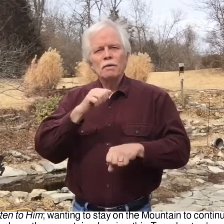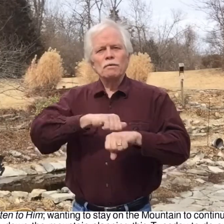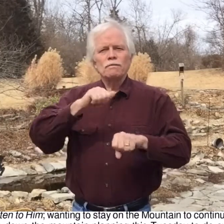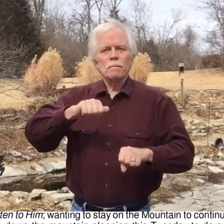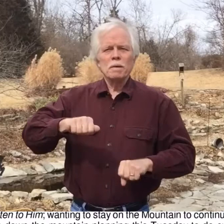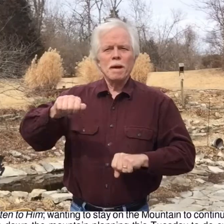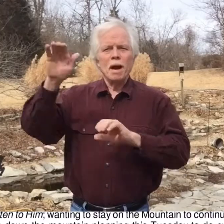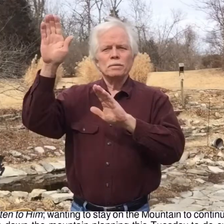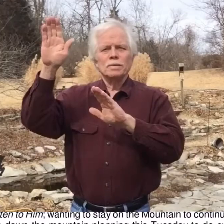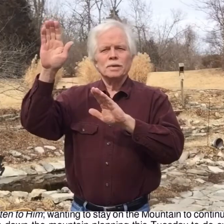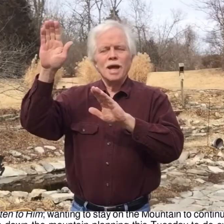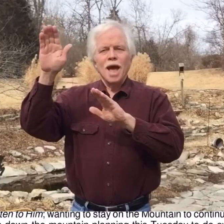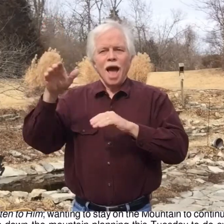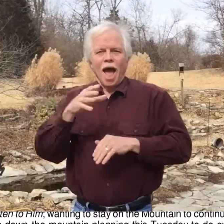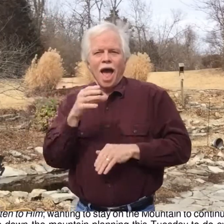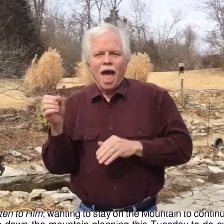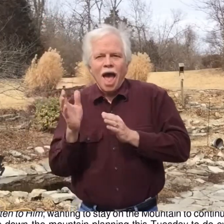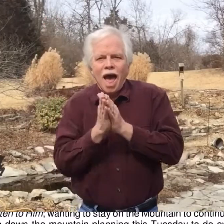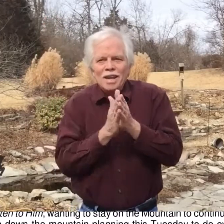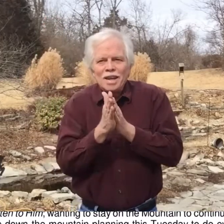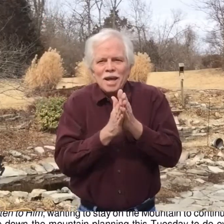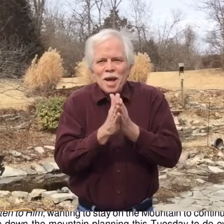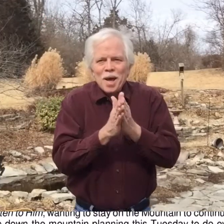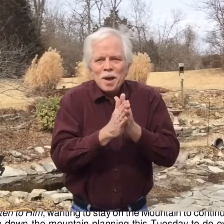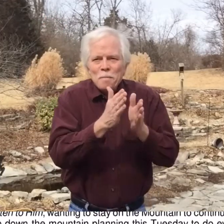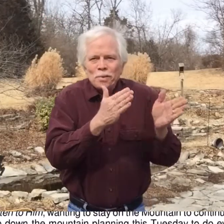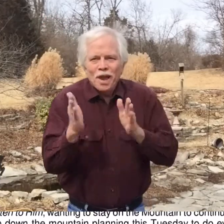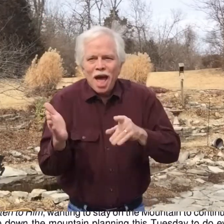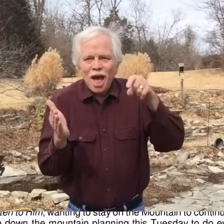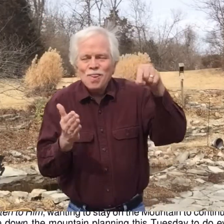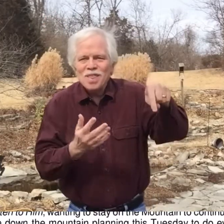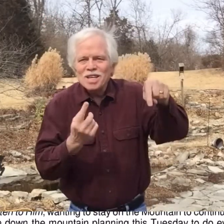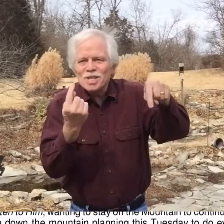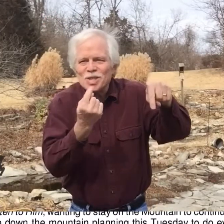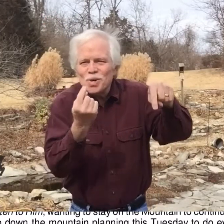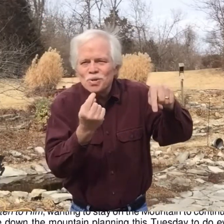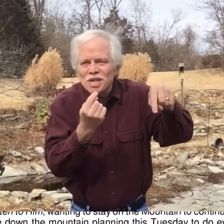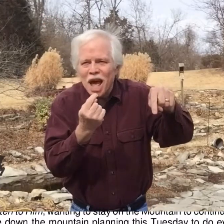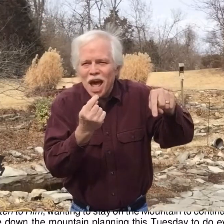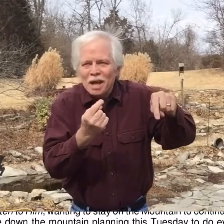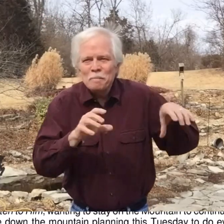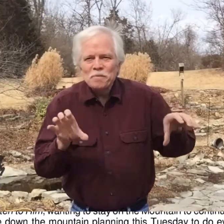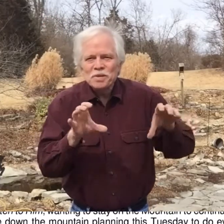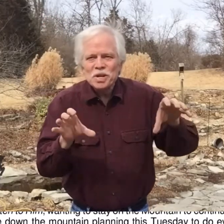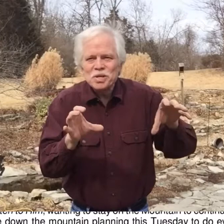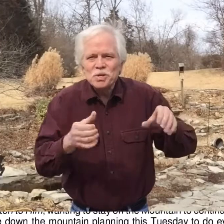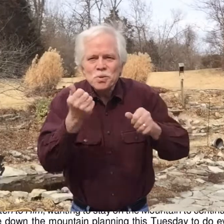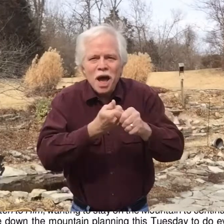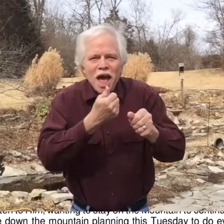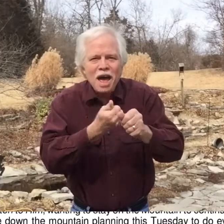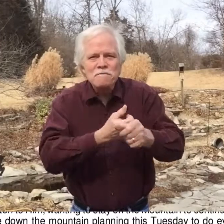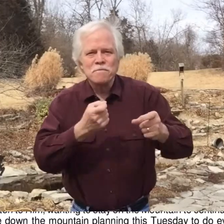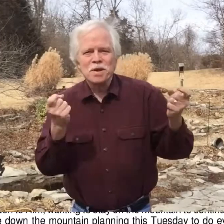from the mountain and plan this Tuesday to do every